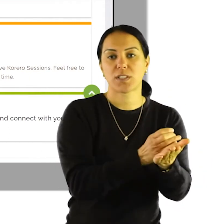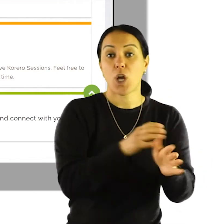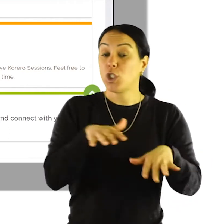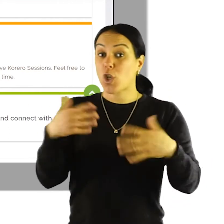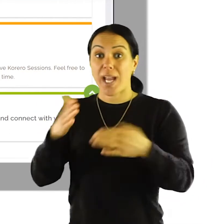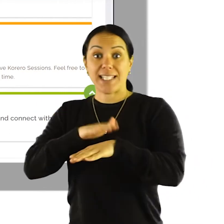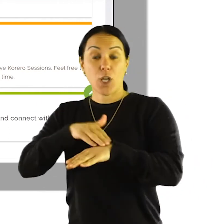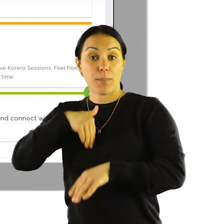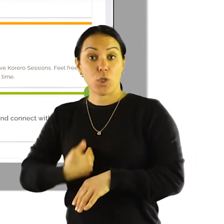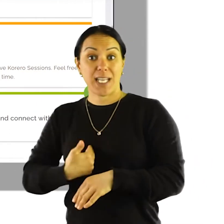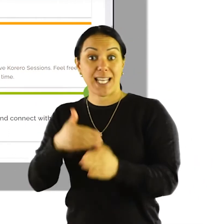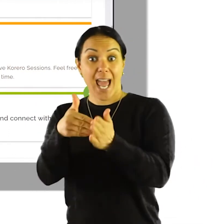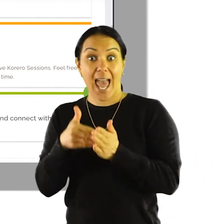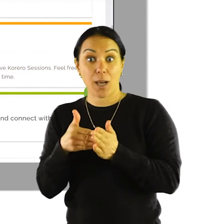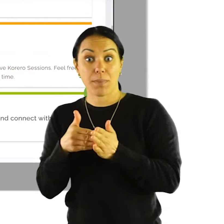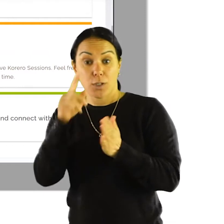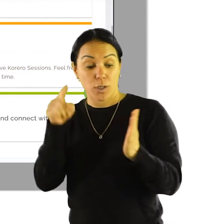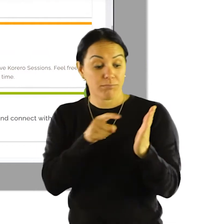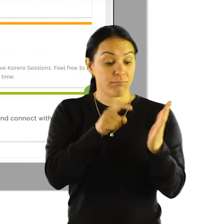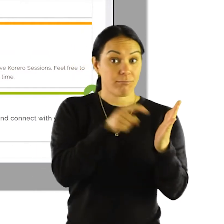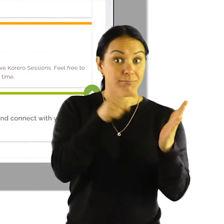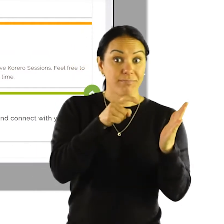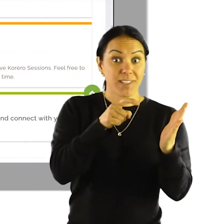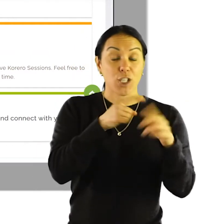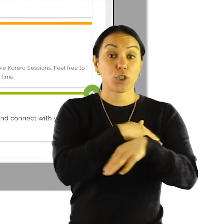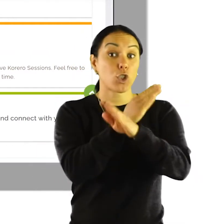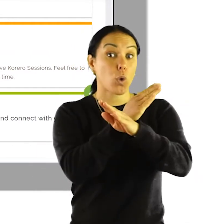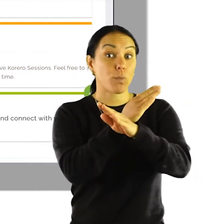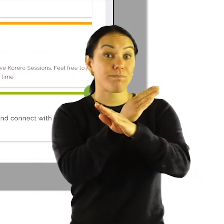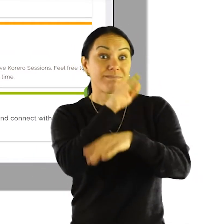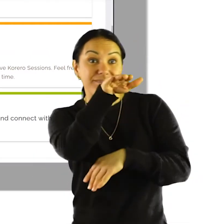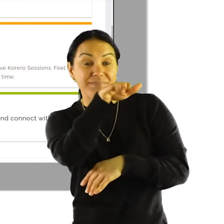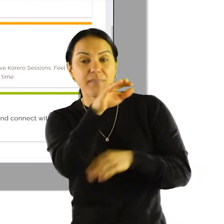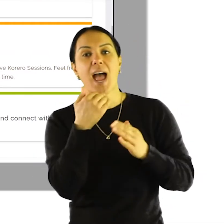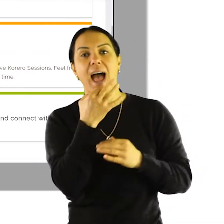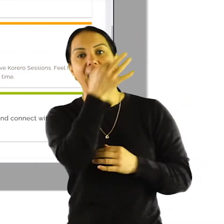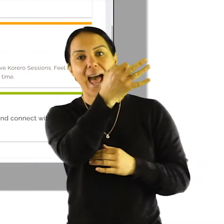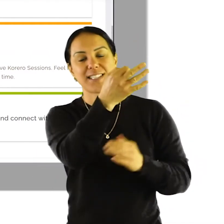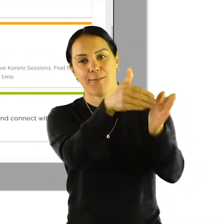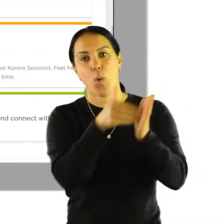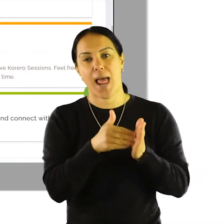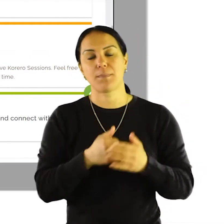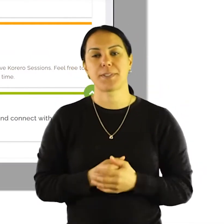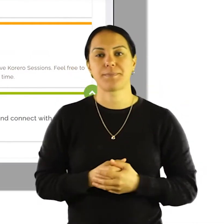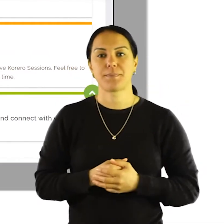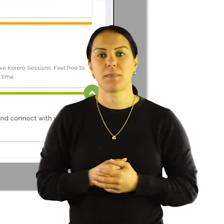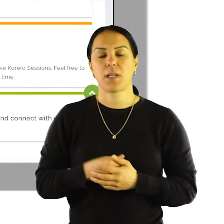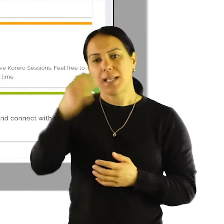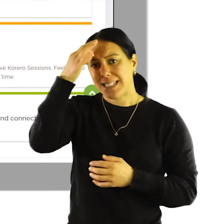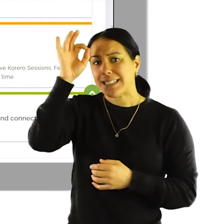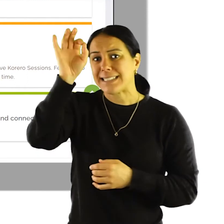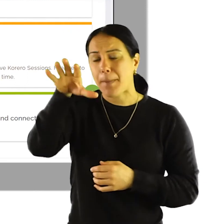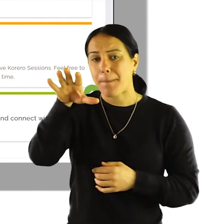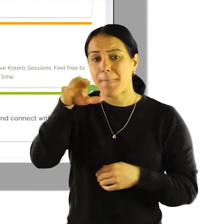need help, you can pop into the Zoom room and ask for it. What we recommend is you actually leave the Zoom